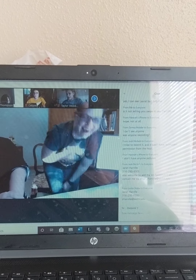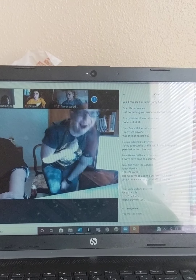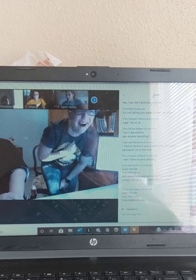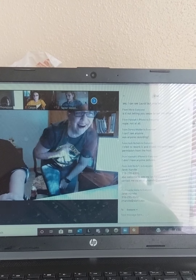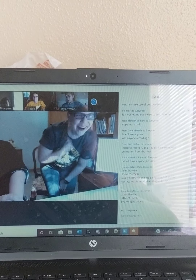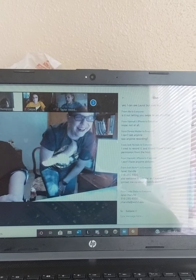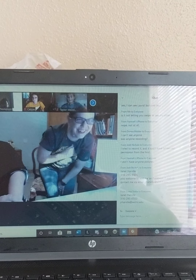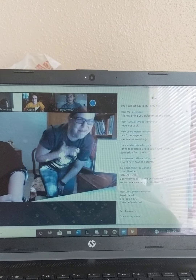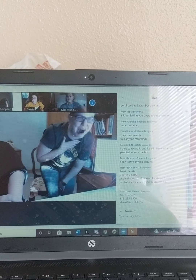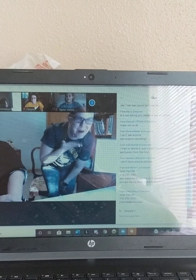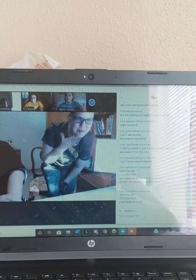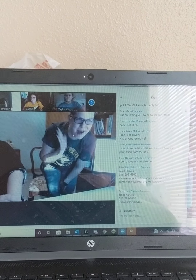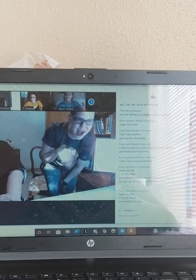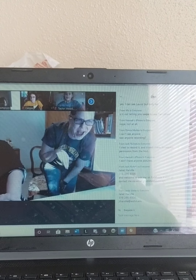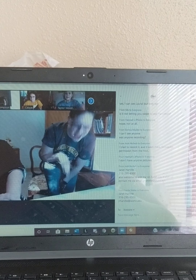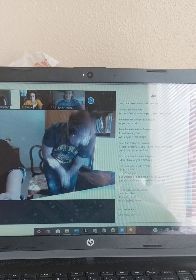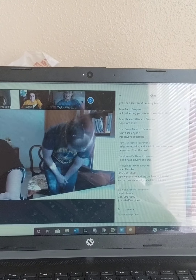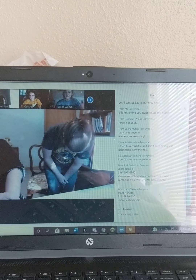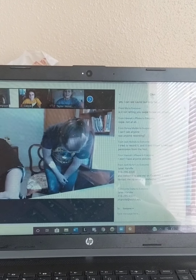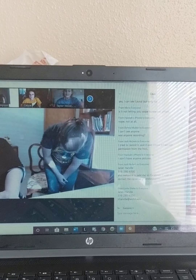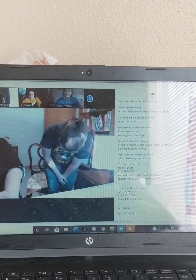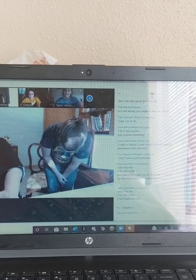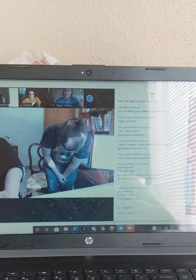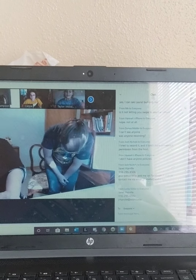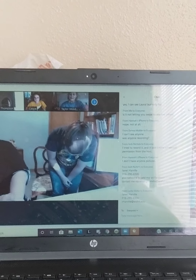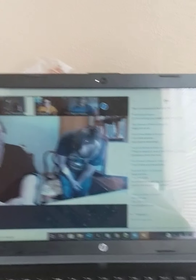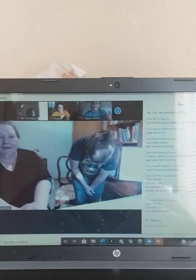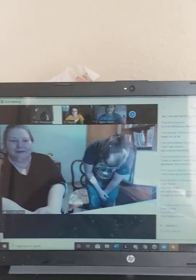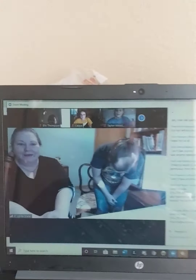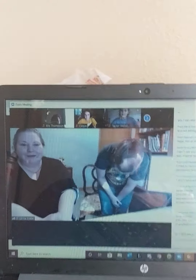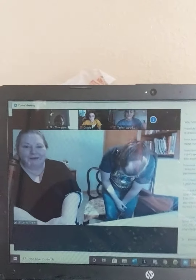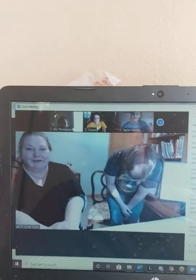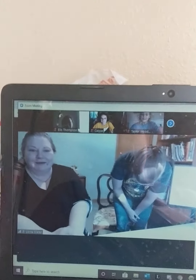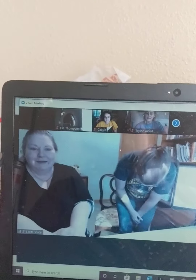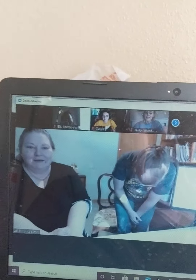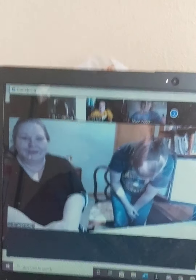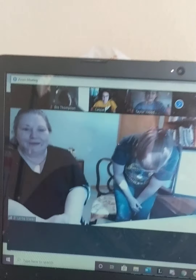Okay, so now everyone should have it. I'm so sorry,